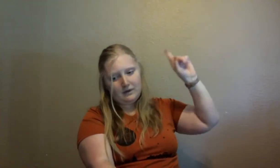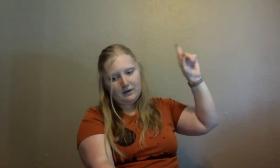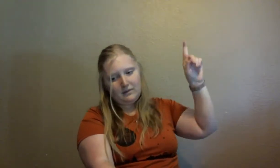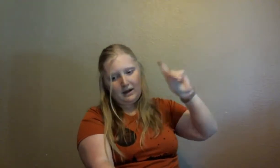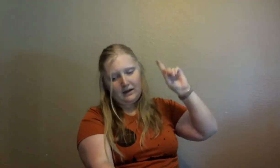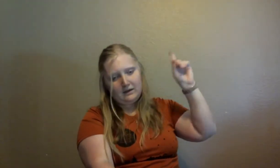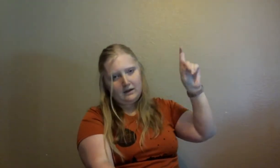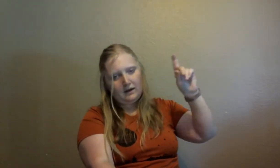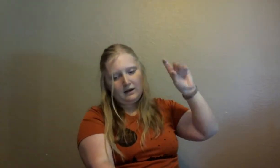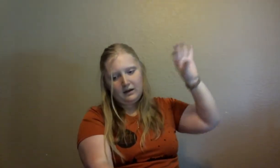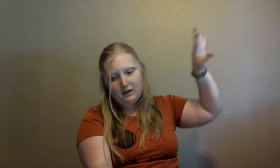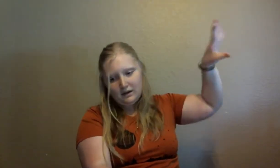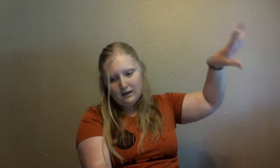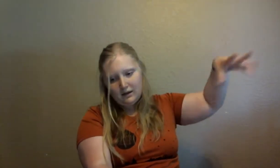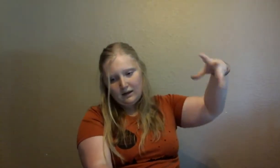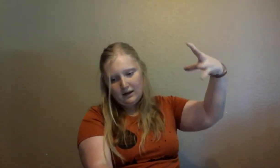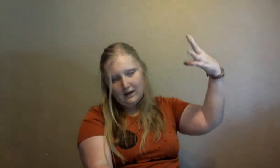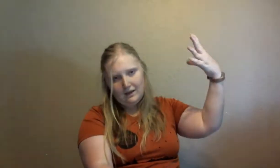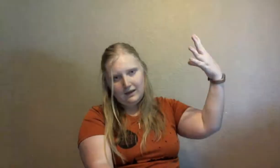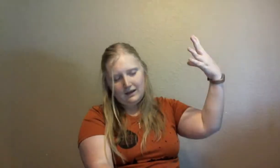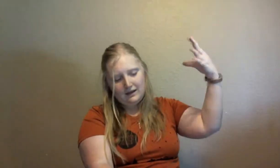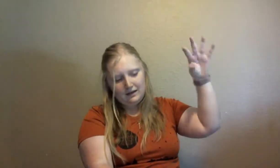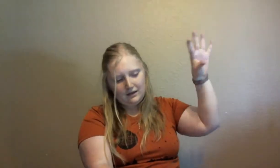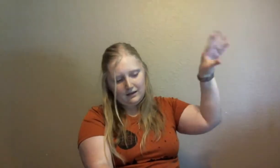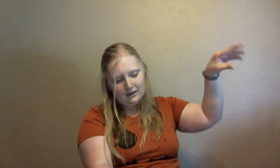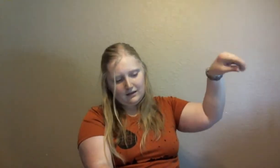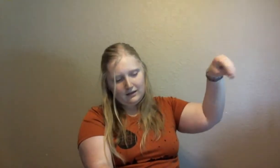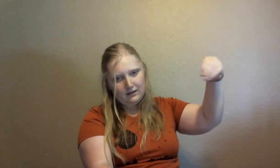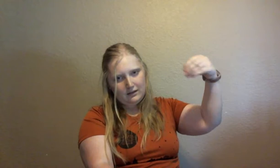you make a circle and then